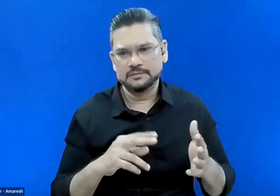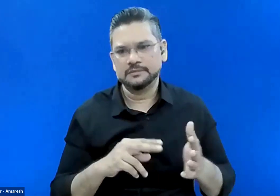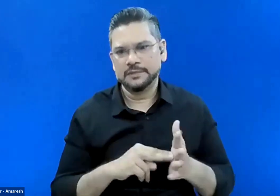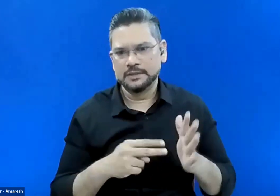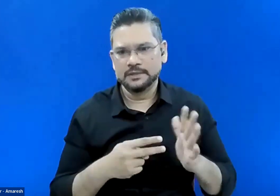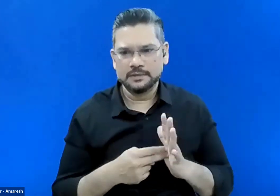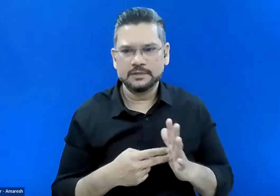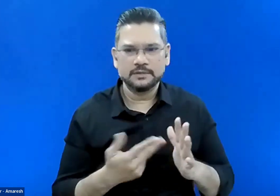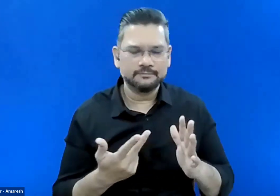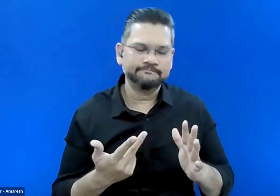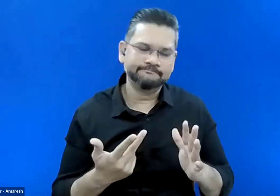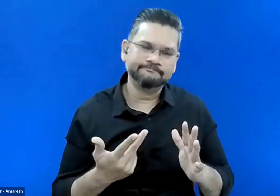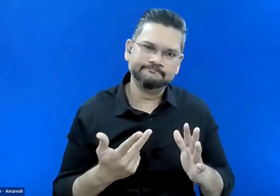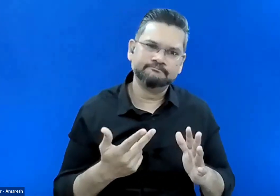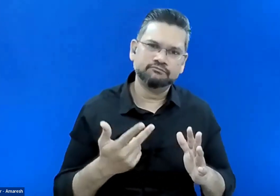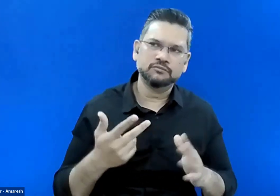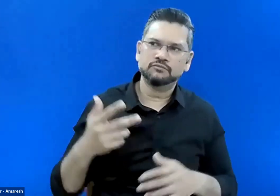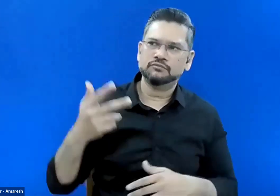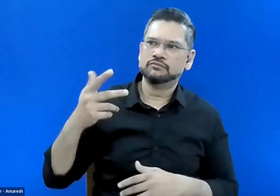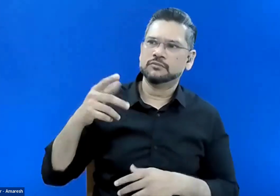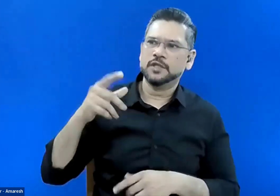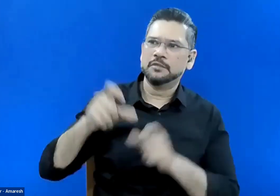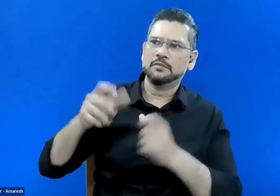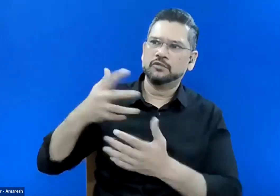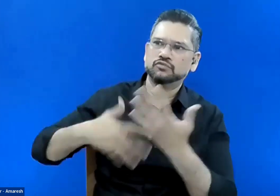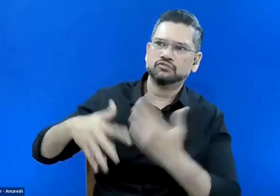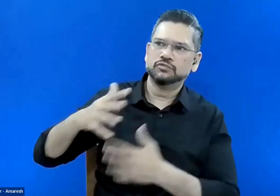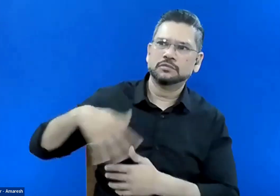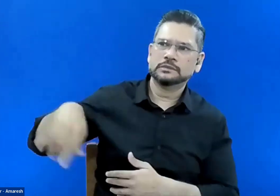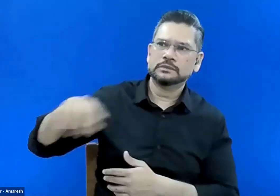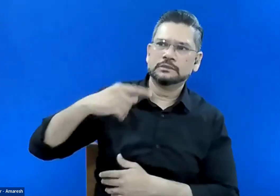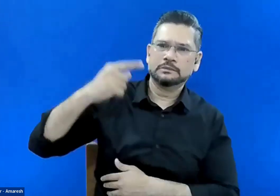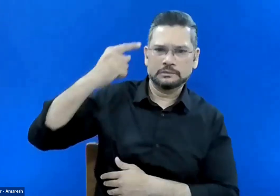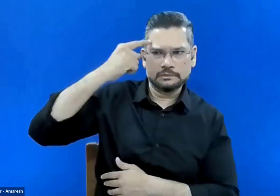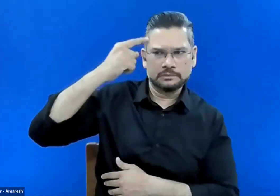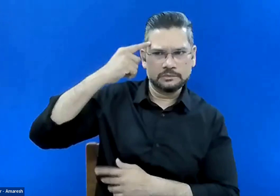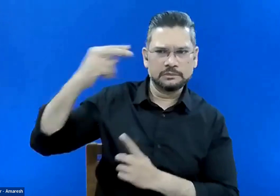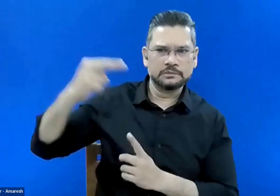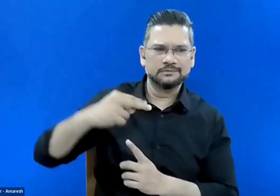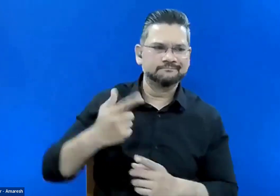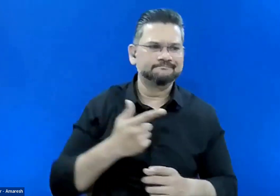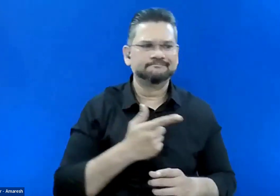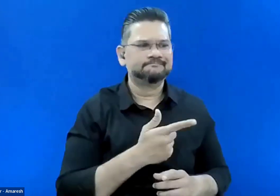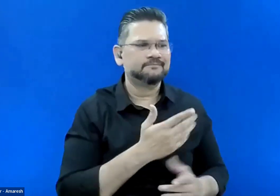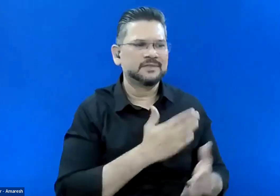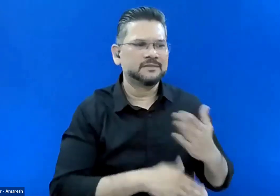which makes the society thinks that, okay, youth with disability